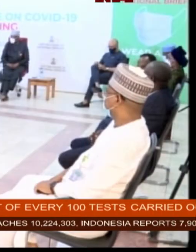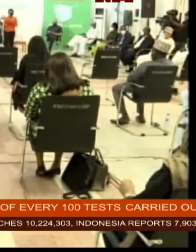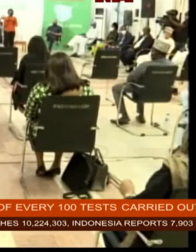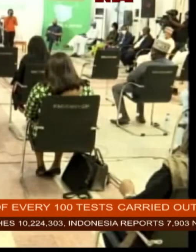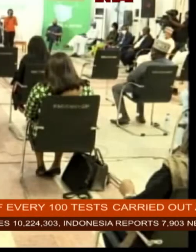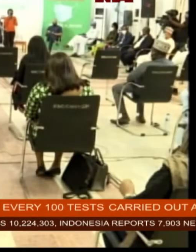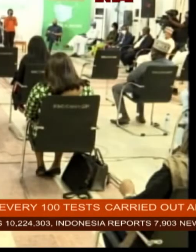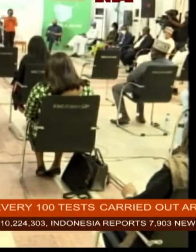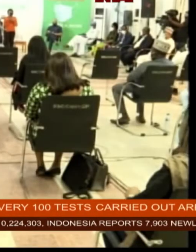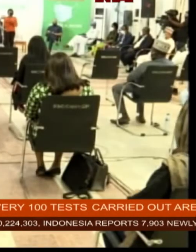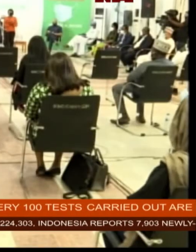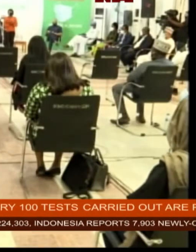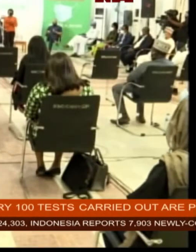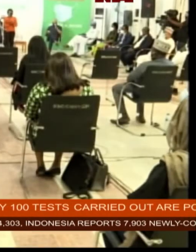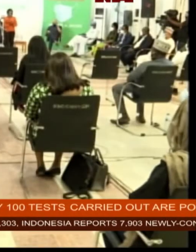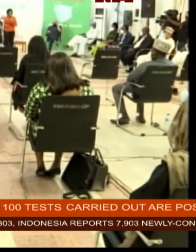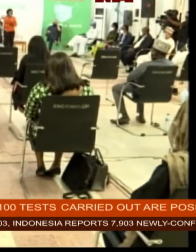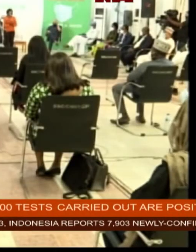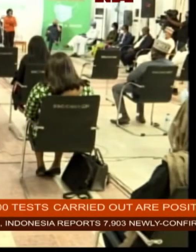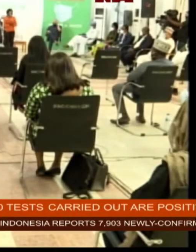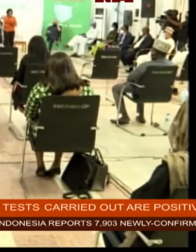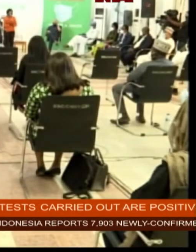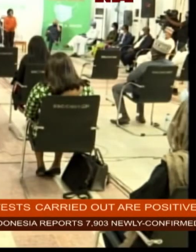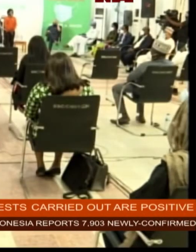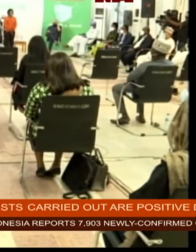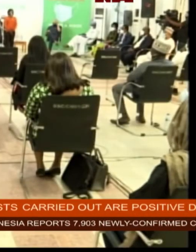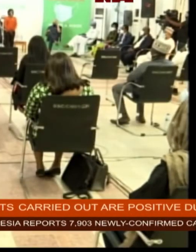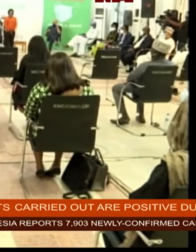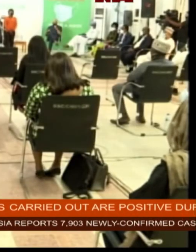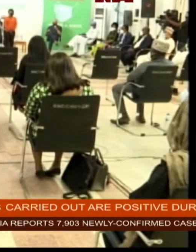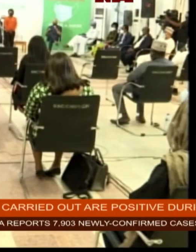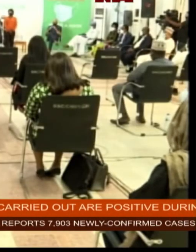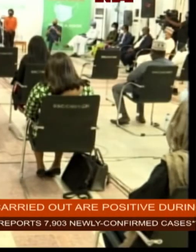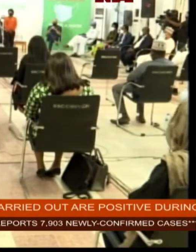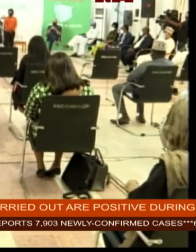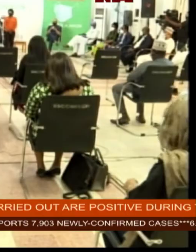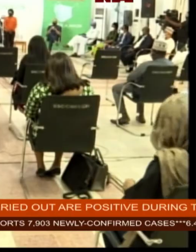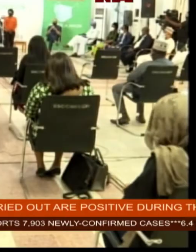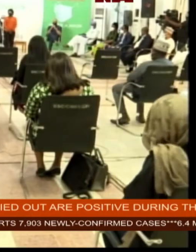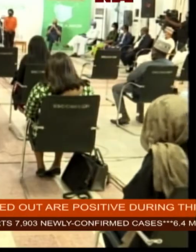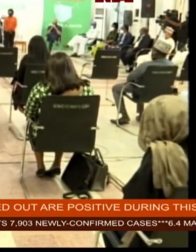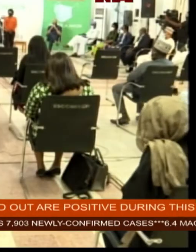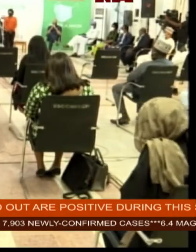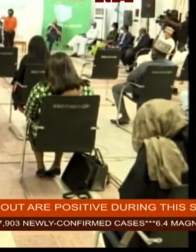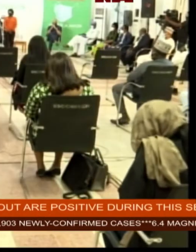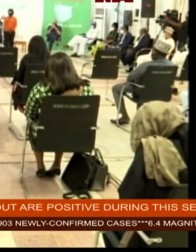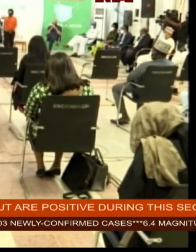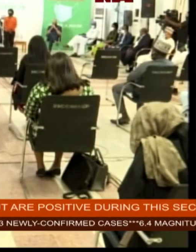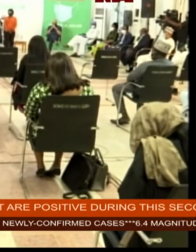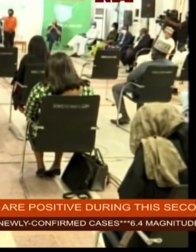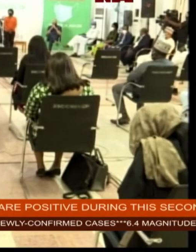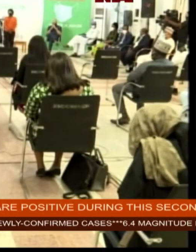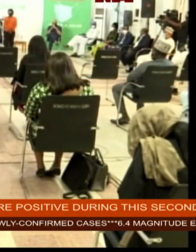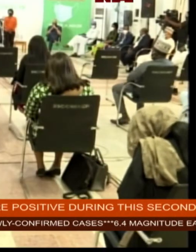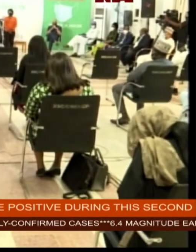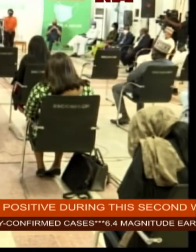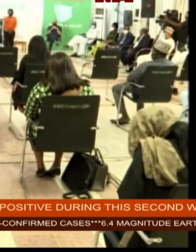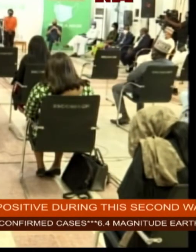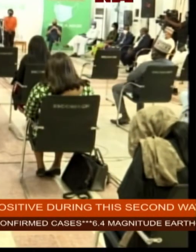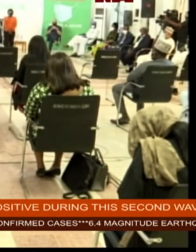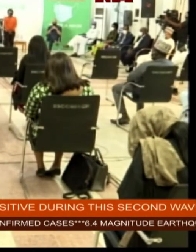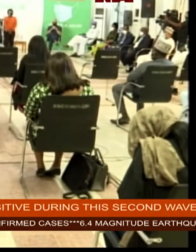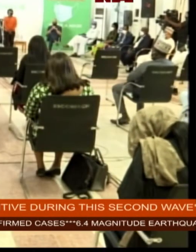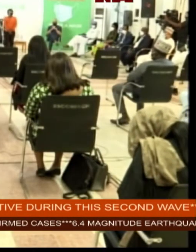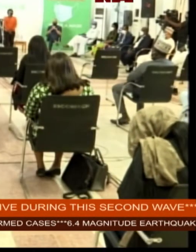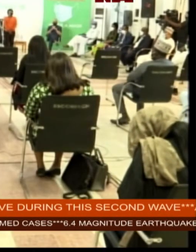Thanks so much, Honorable Minister of Environment, for bringing our viewers up to speed with developments on